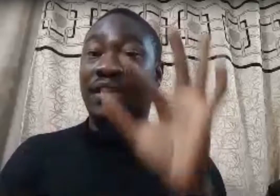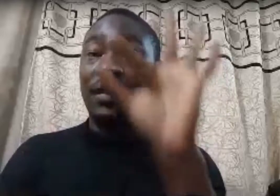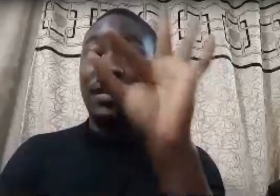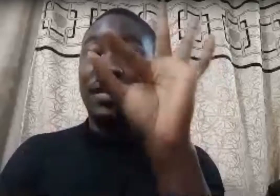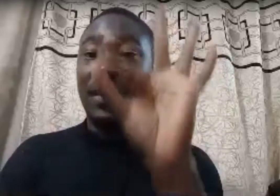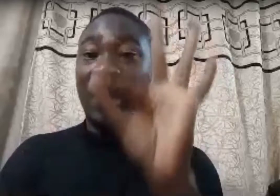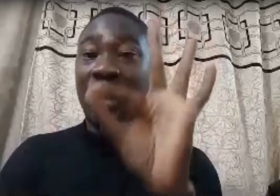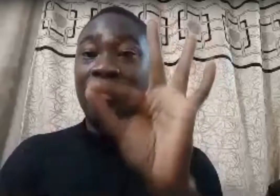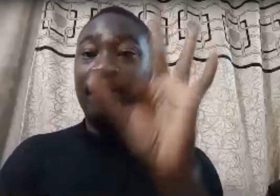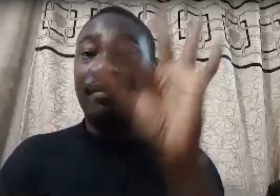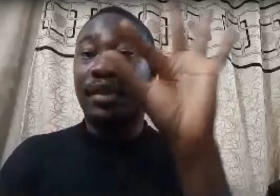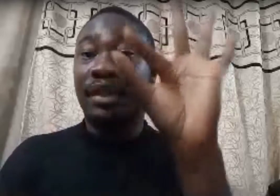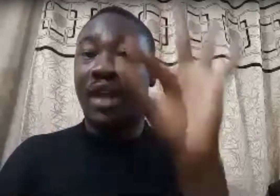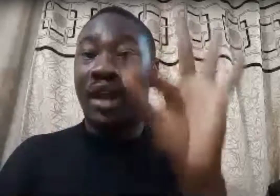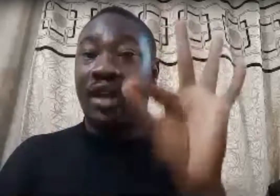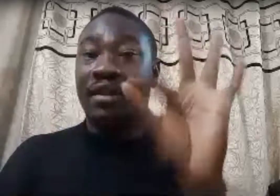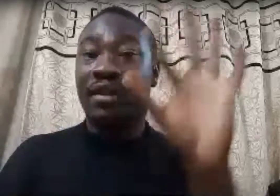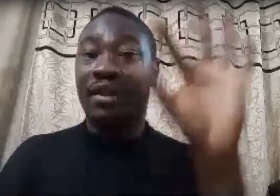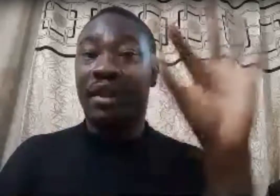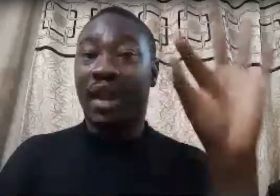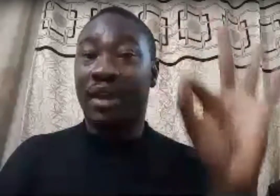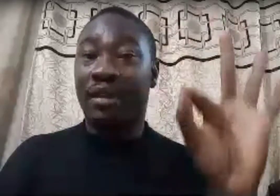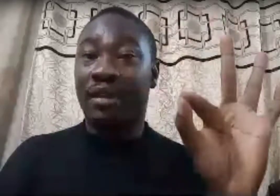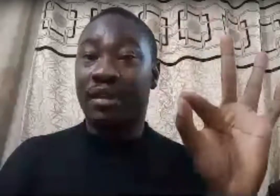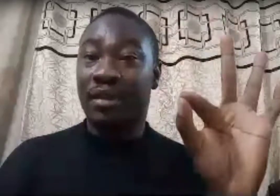999. Then there is 1,000.